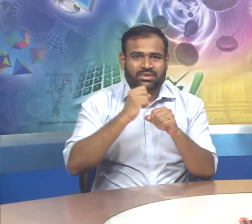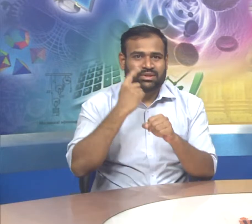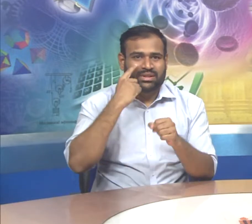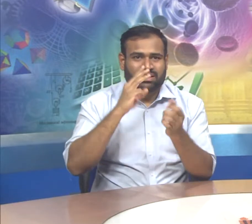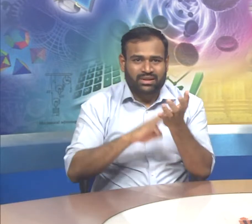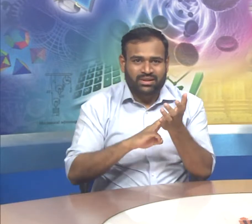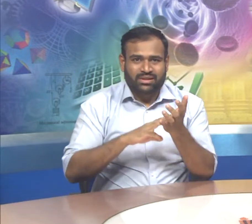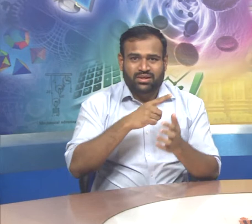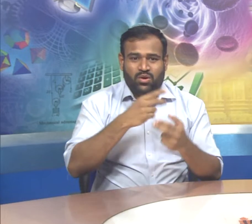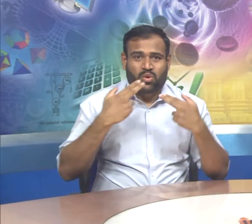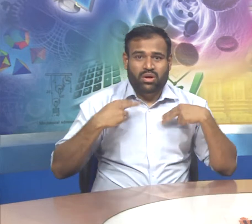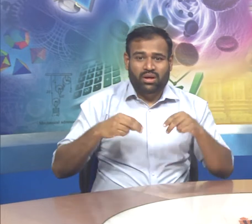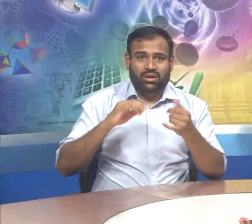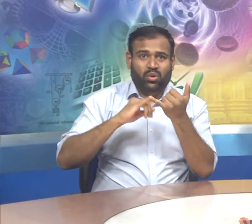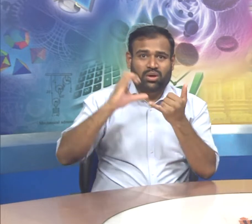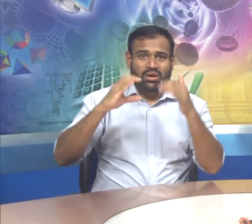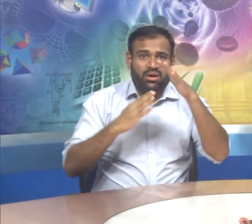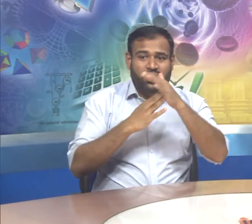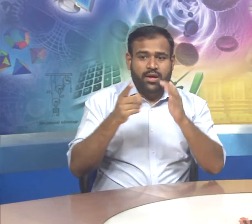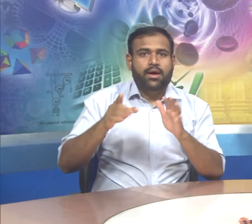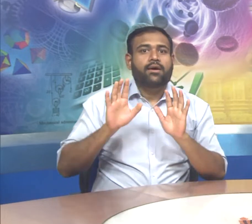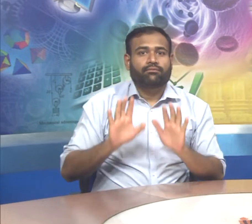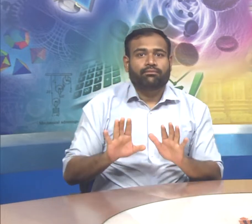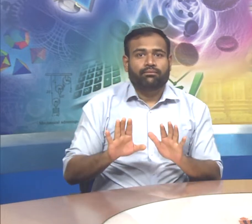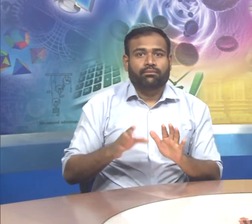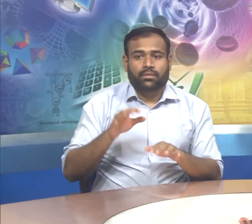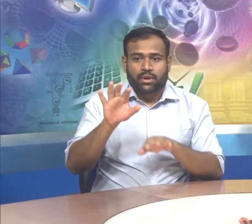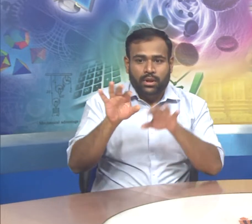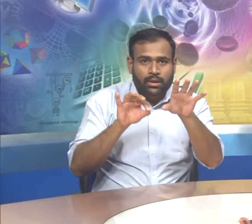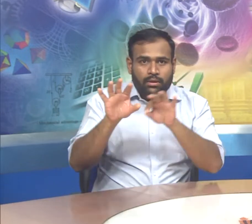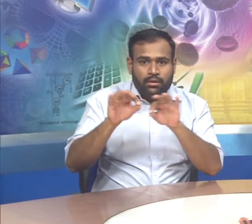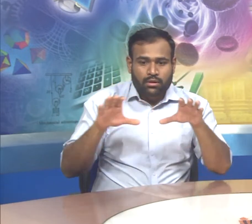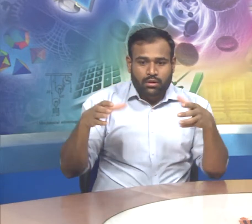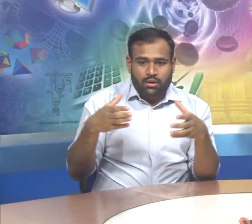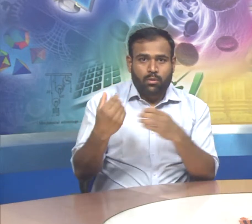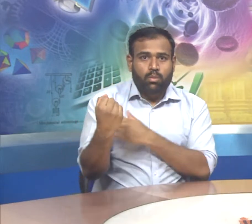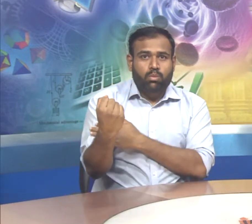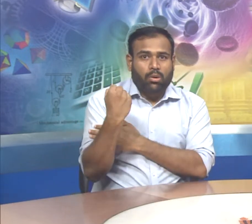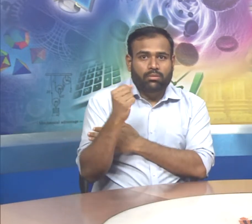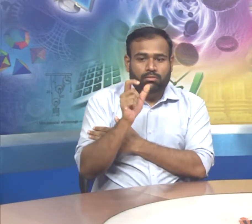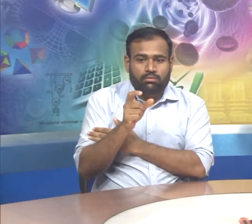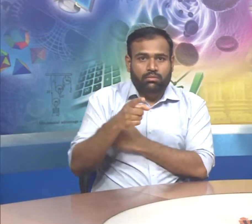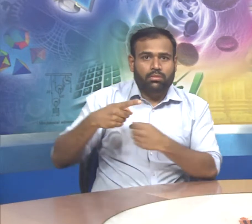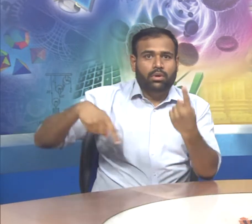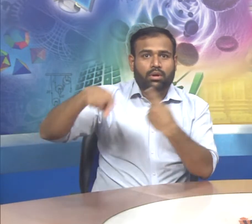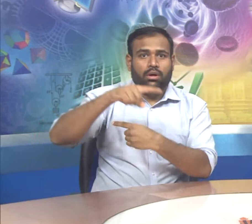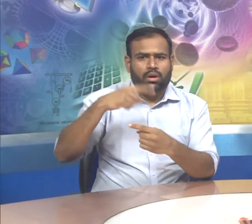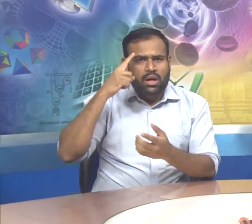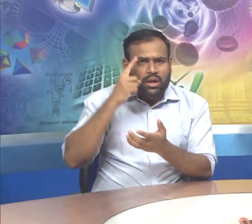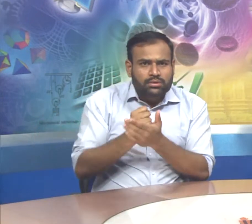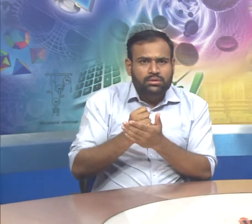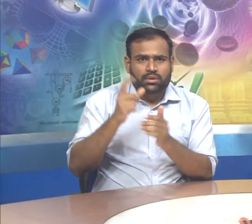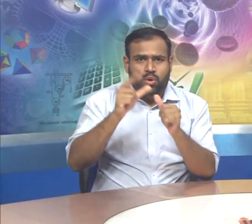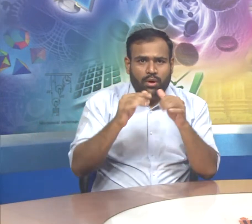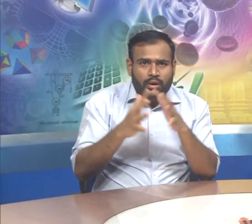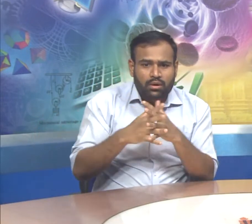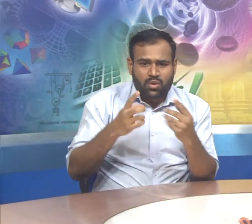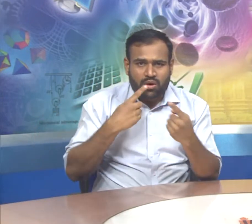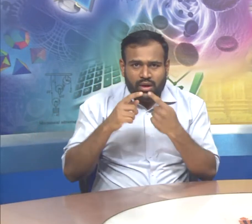The power of selection of judges has passed on to a group of